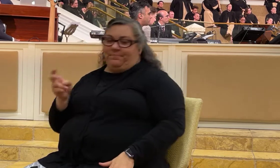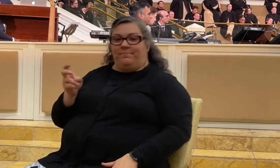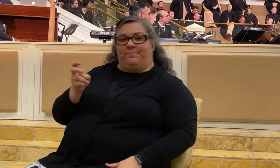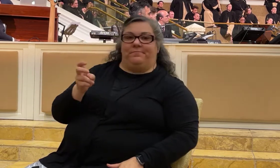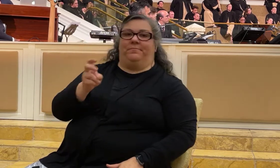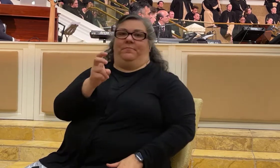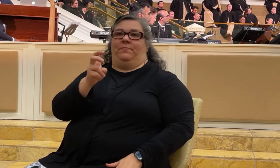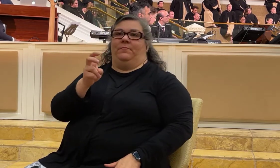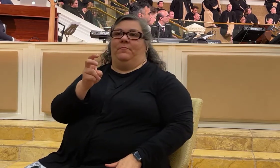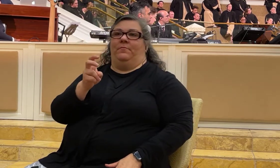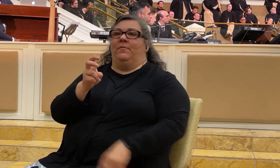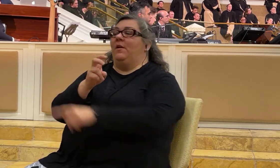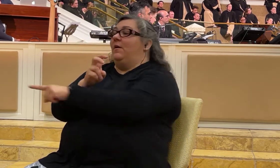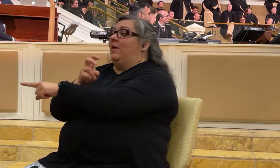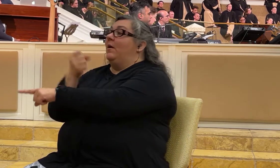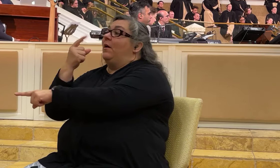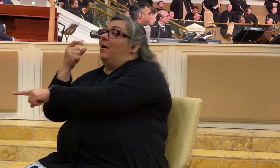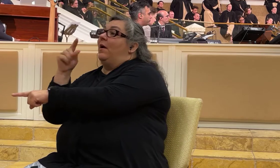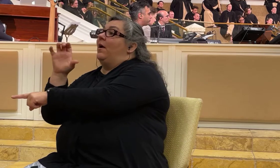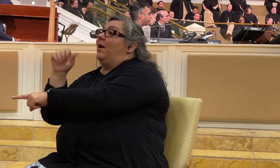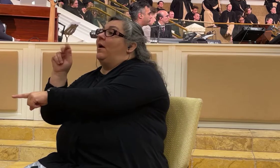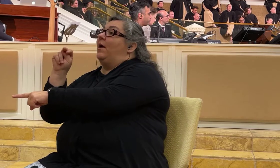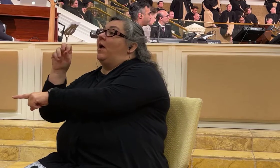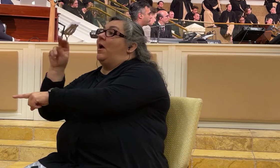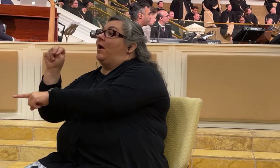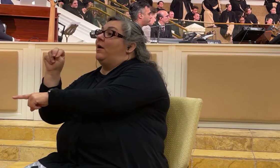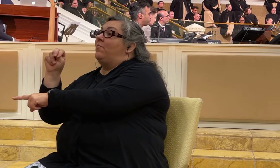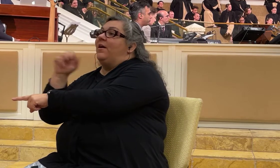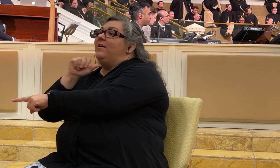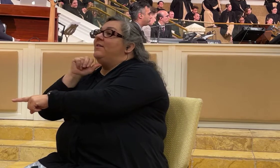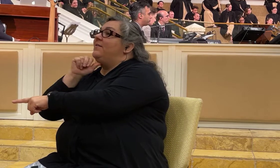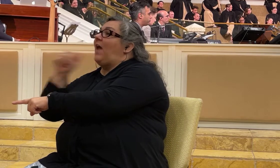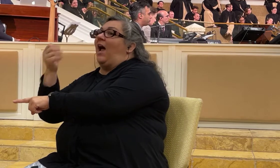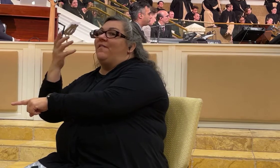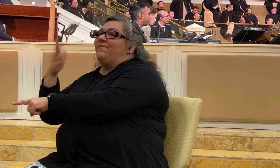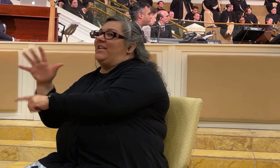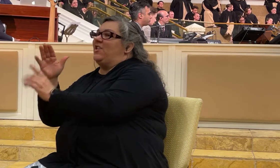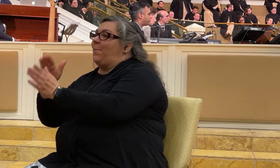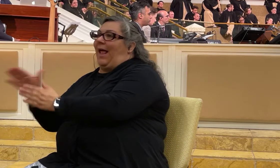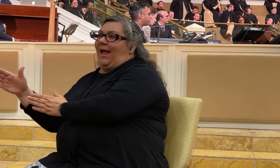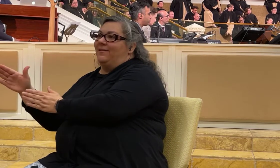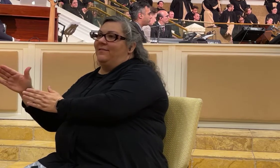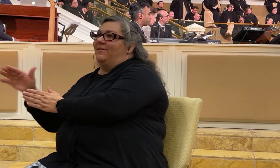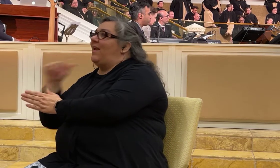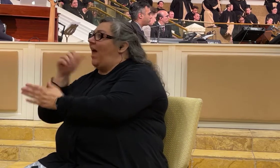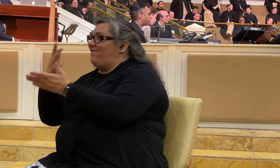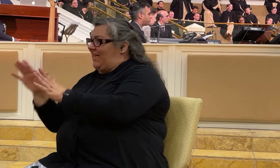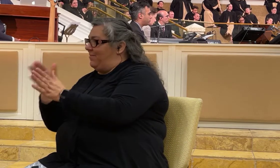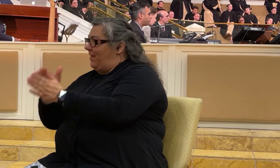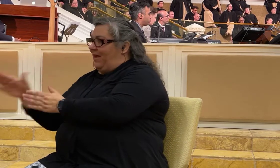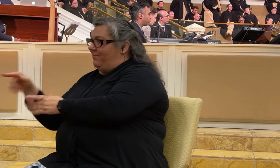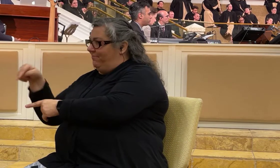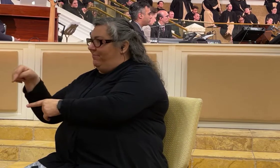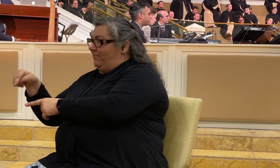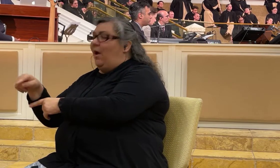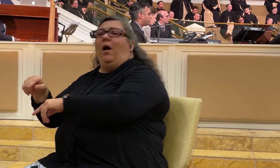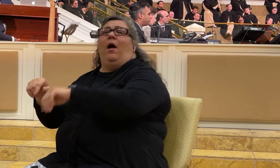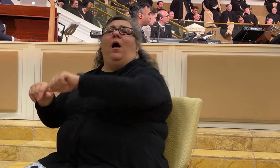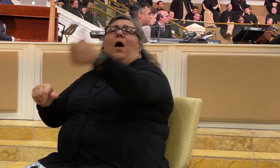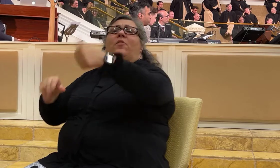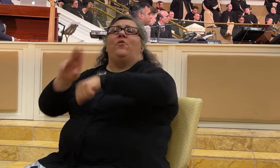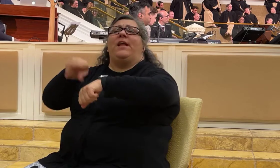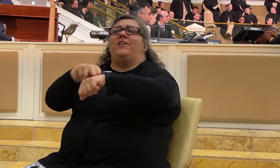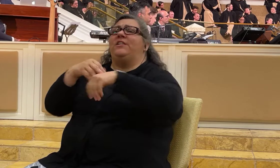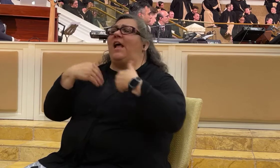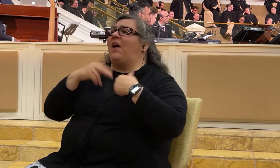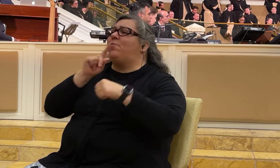gift of an unfinished divine plan. Amen. Now it's true that other nations have promises